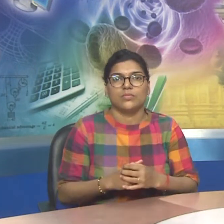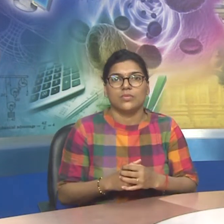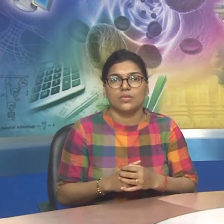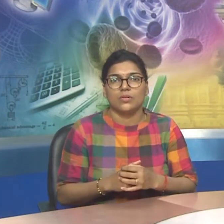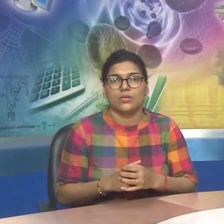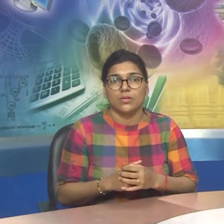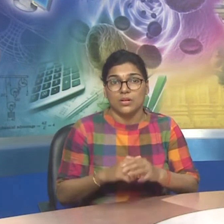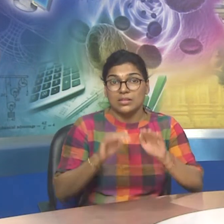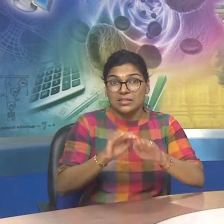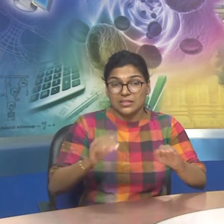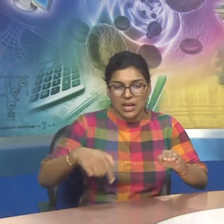Answer of third question.